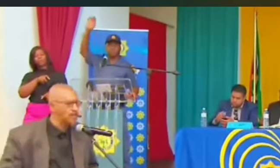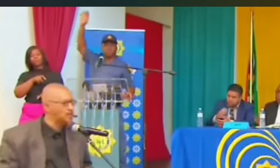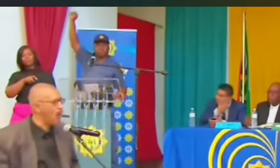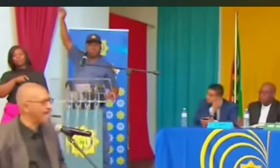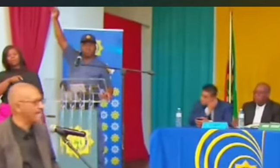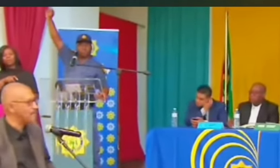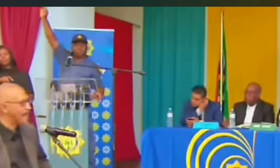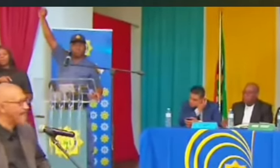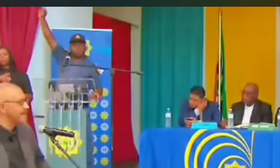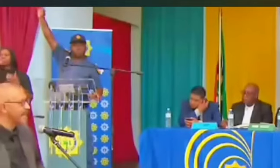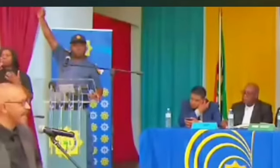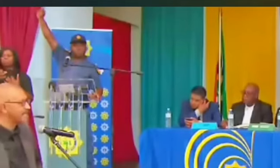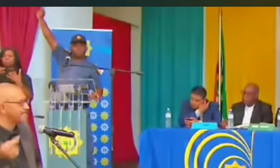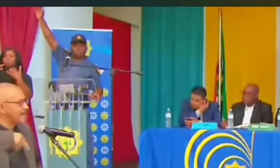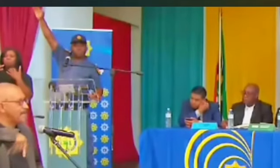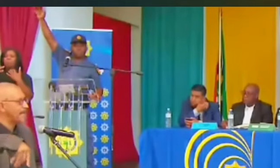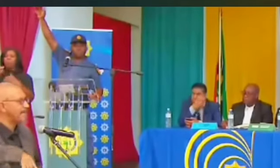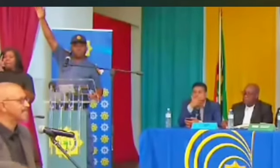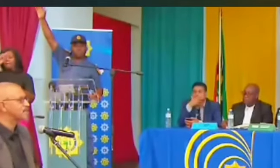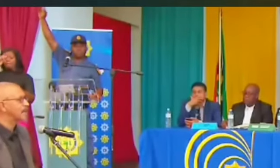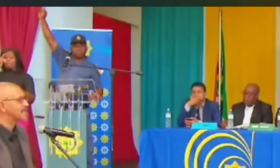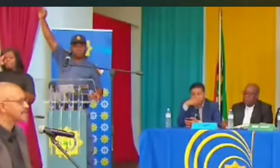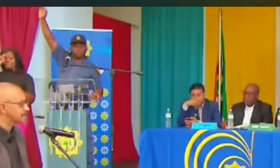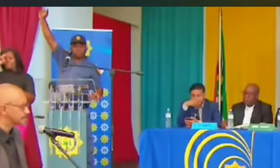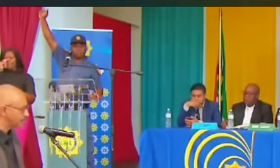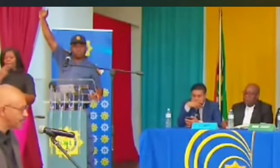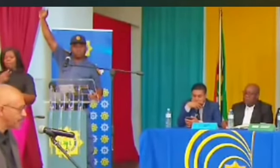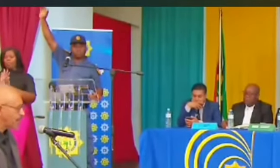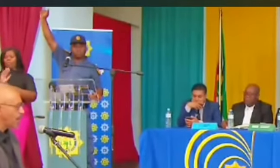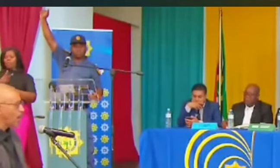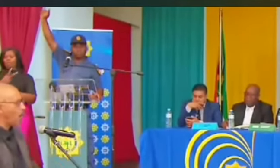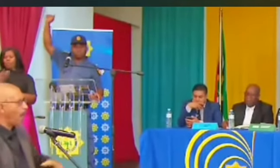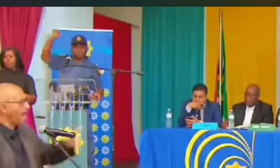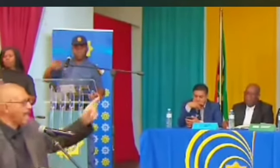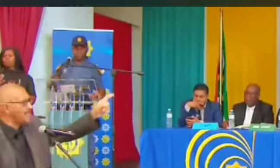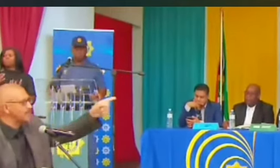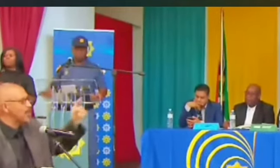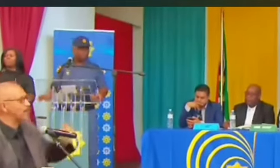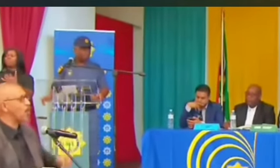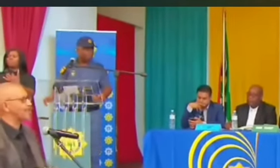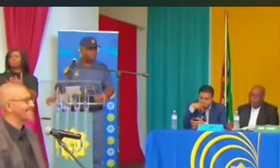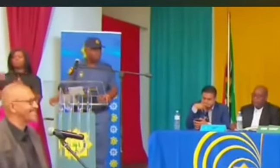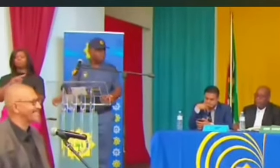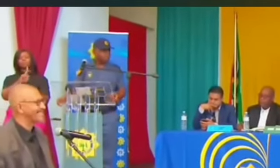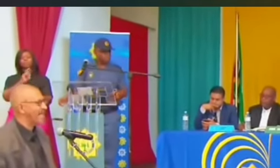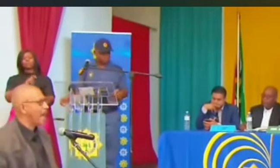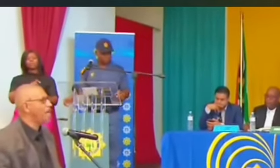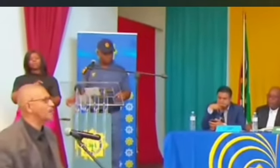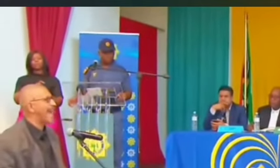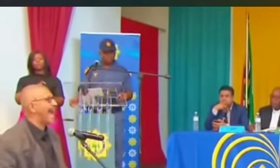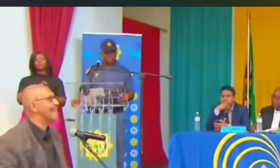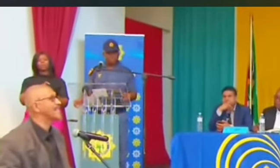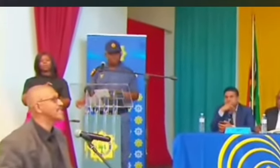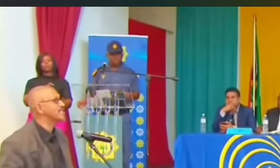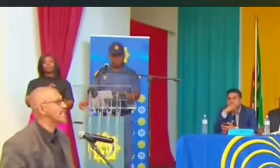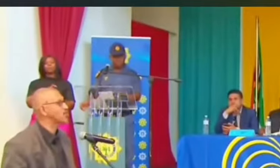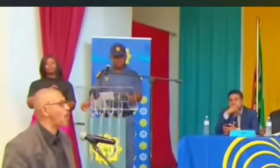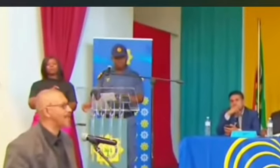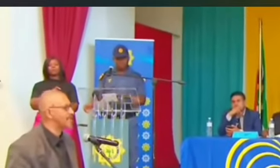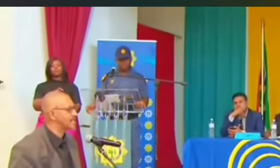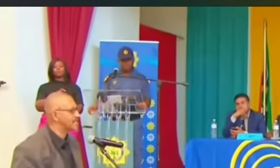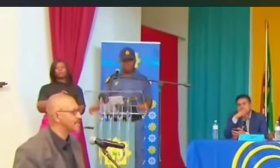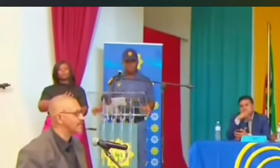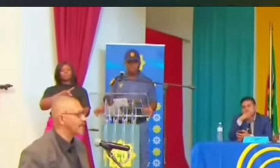probably close to over 200 men assembled in this place. Why haven't you brought about